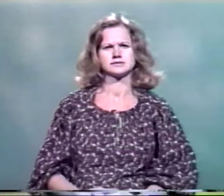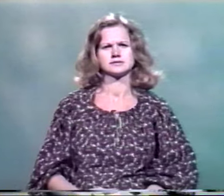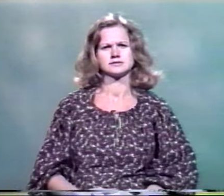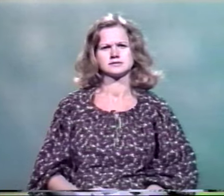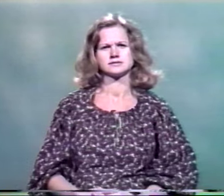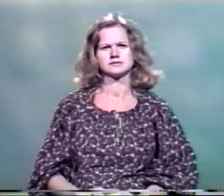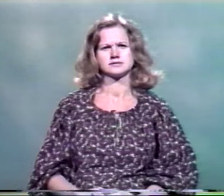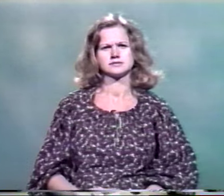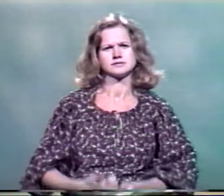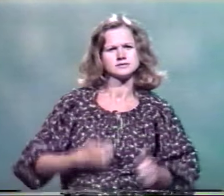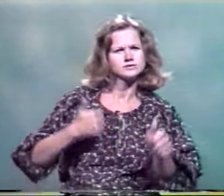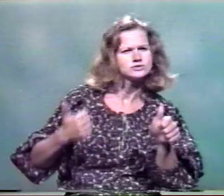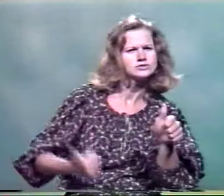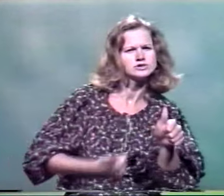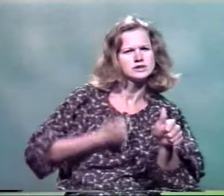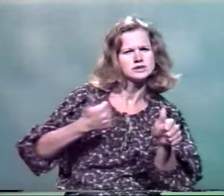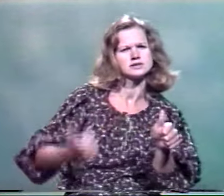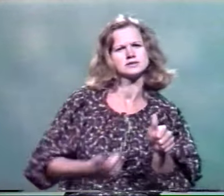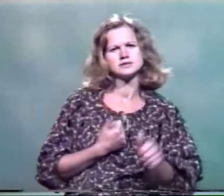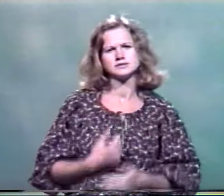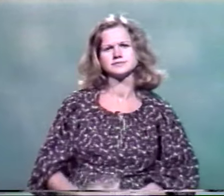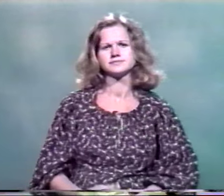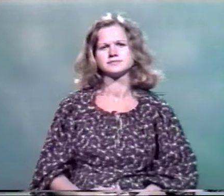To chase and chase.